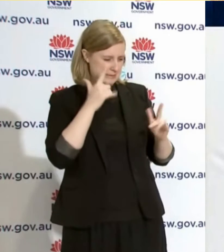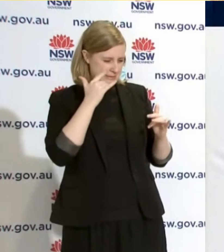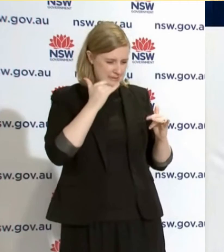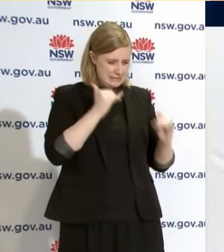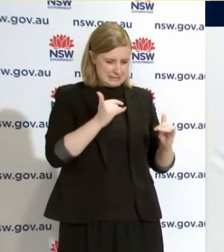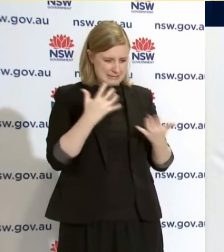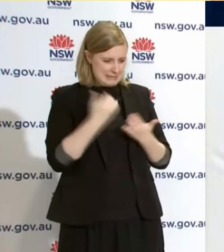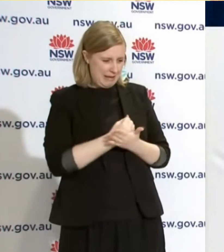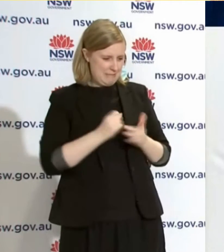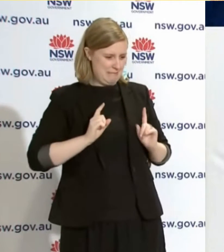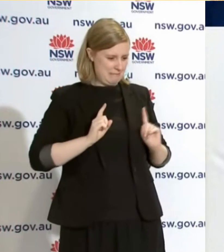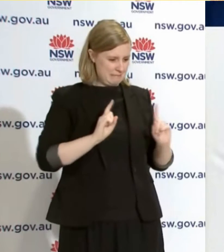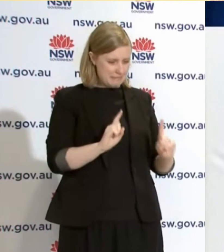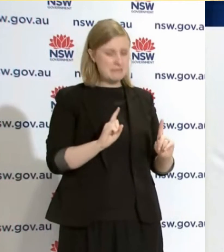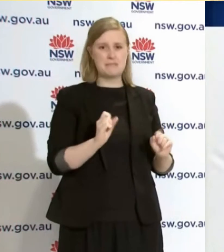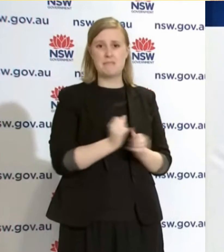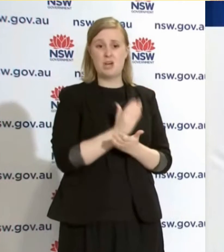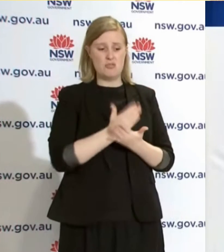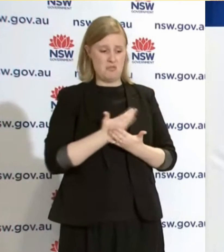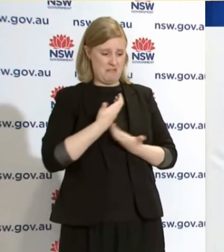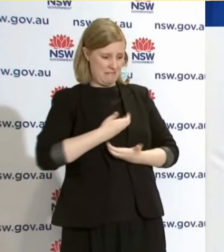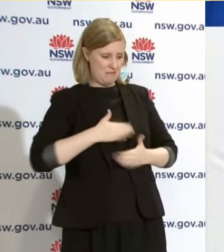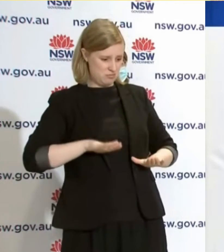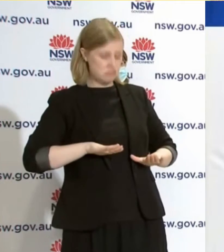unless health had a degree of comfort with that. Are